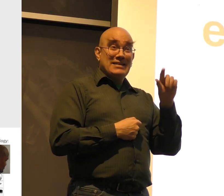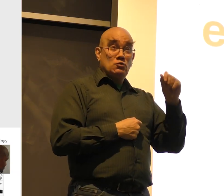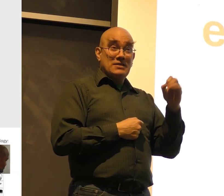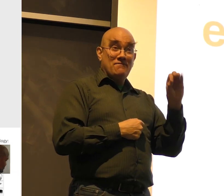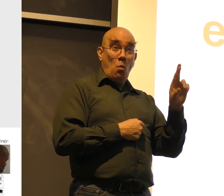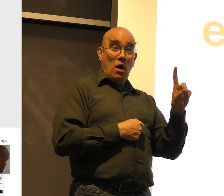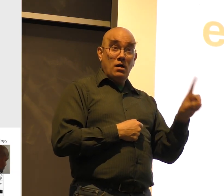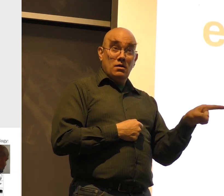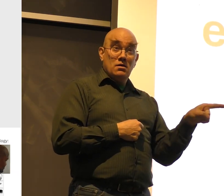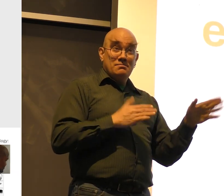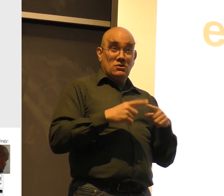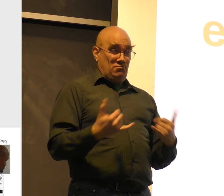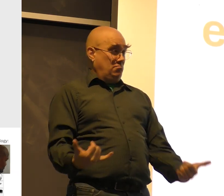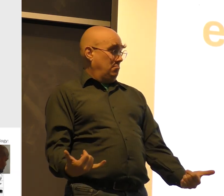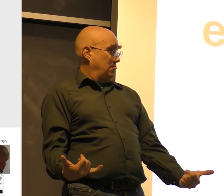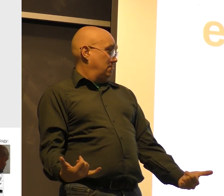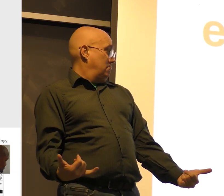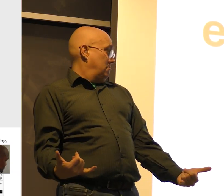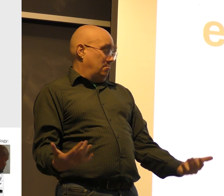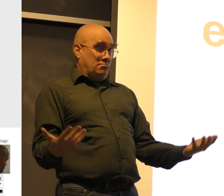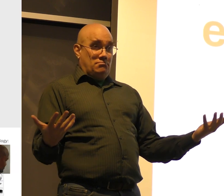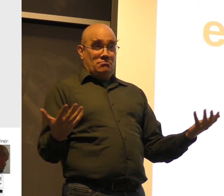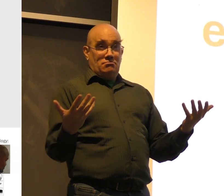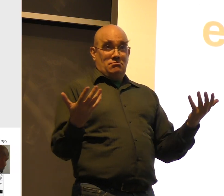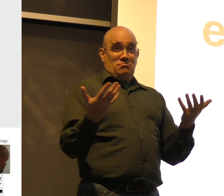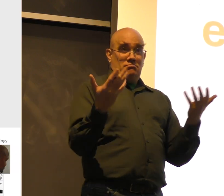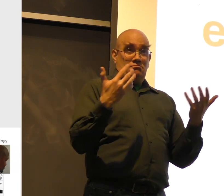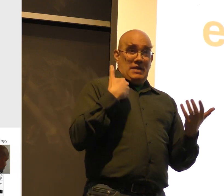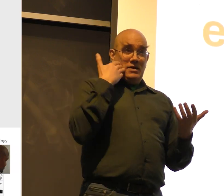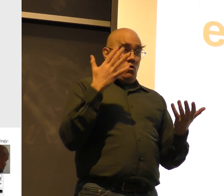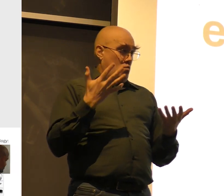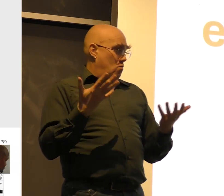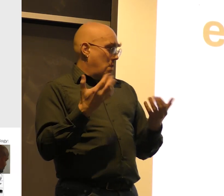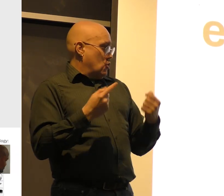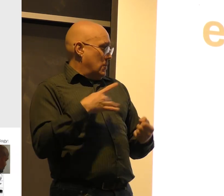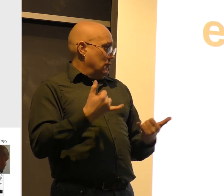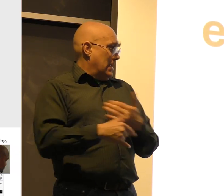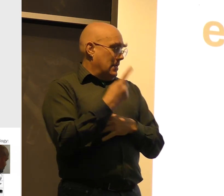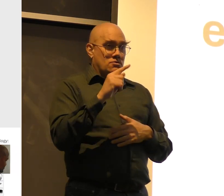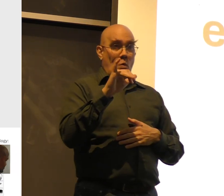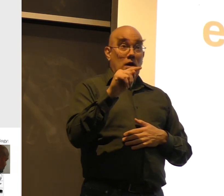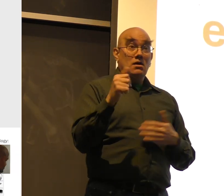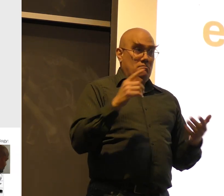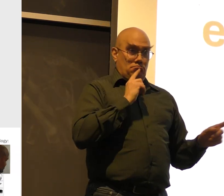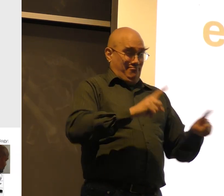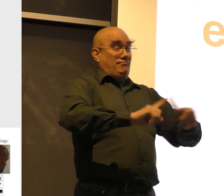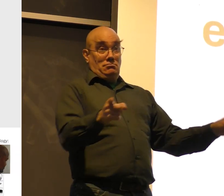know, driving the 1920s with a Ford is very different than driving around today. I don't know what cars you like, maybe a Toyota. I